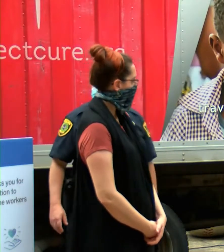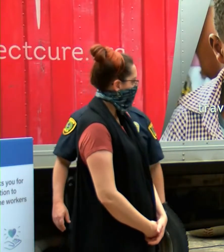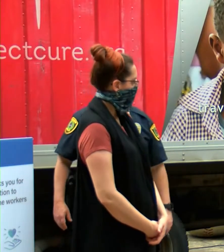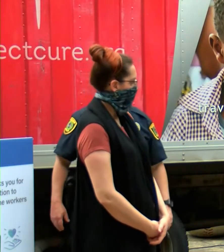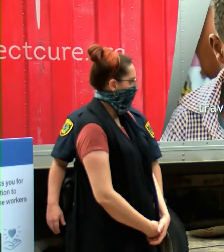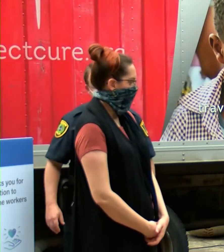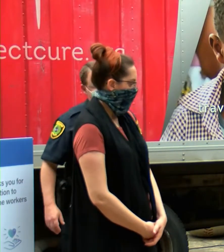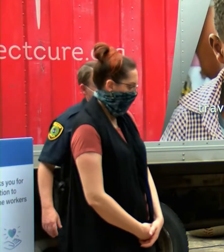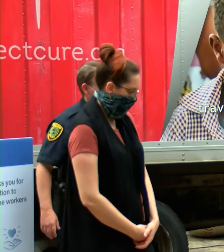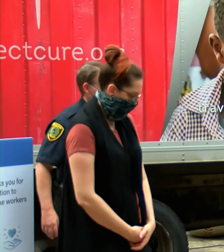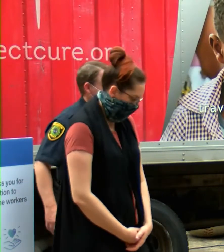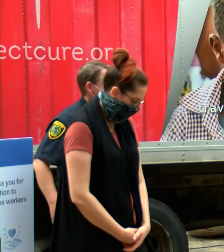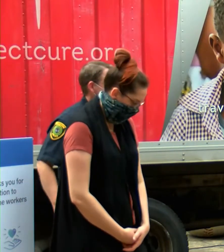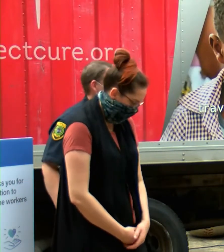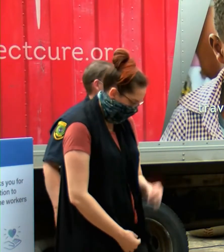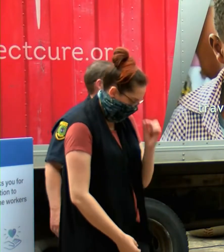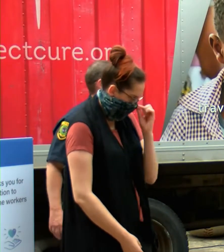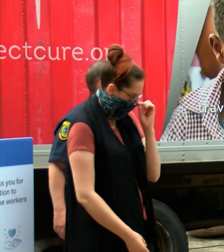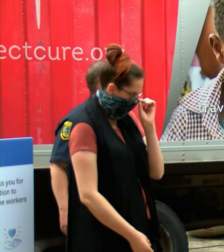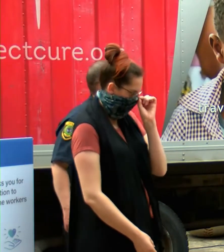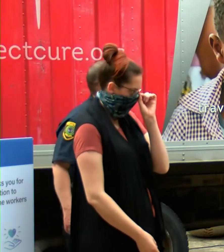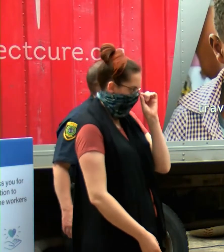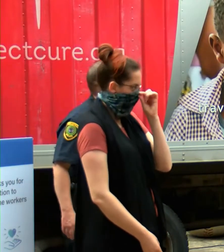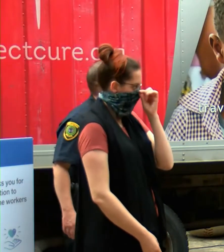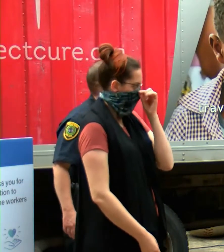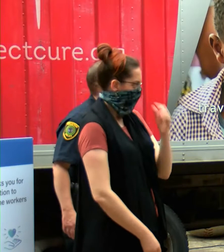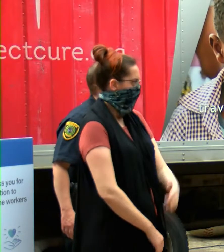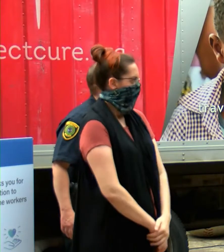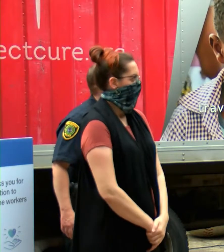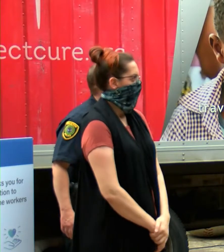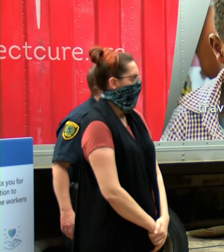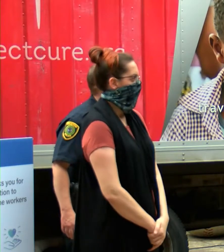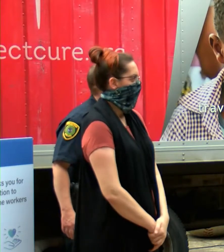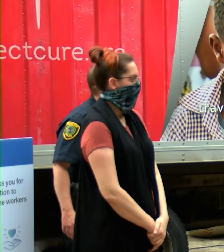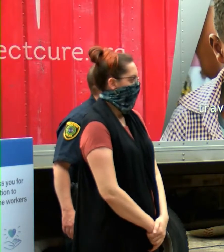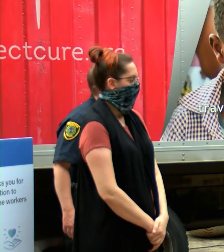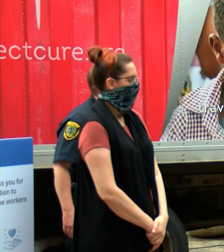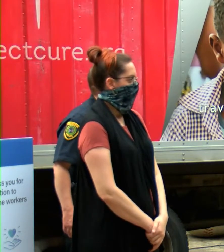and congratulate you. I appreciate that so very much. Thank you, Consul General.